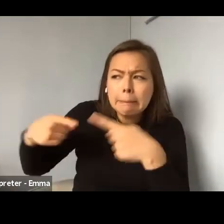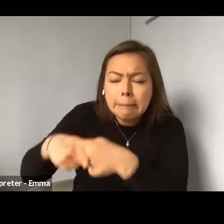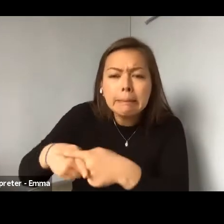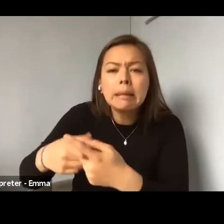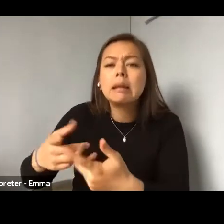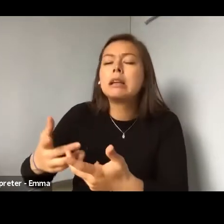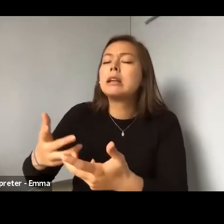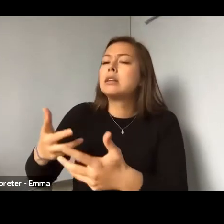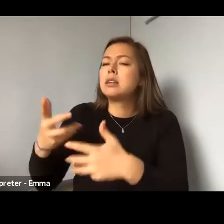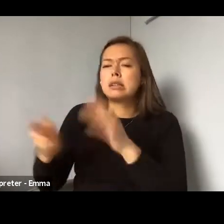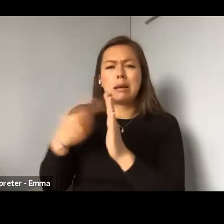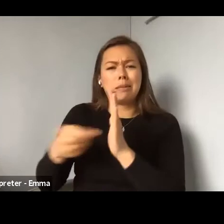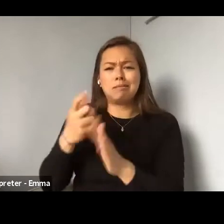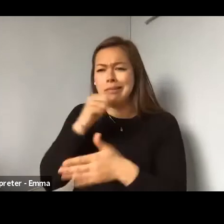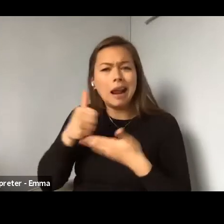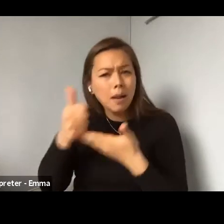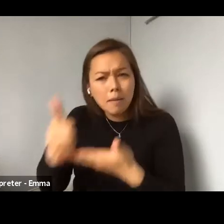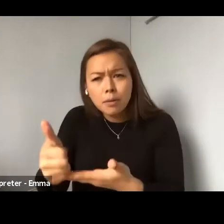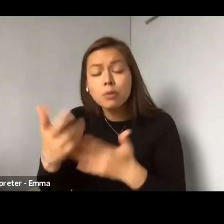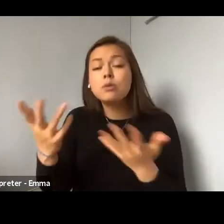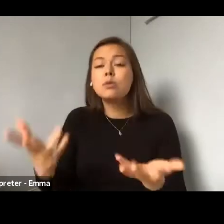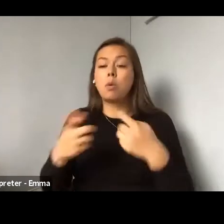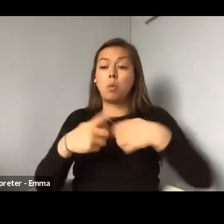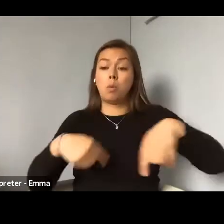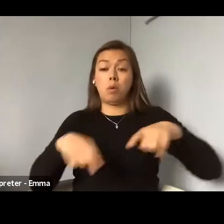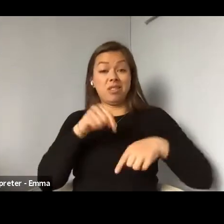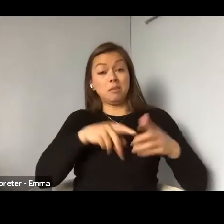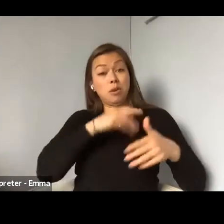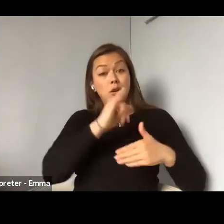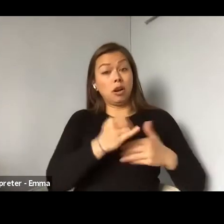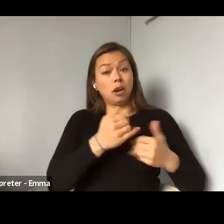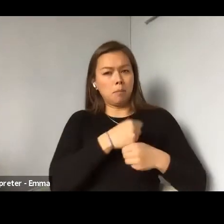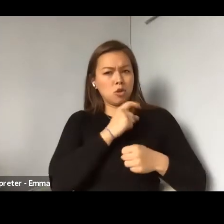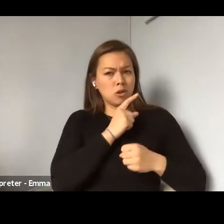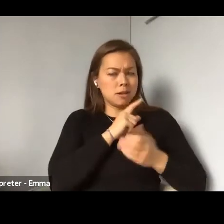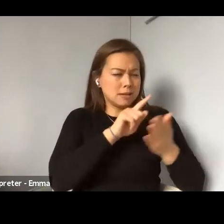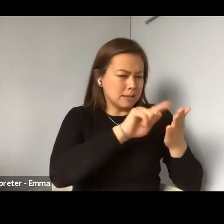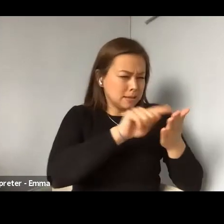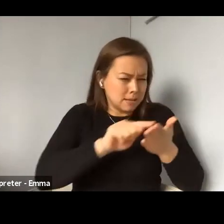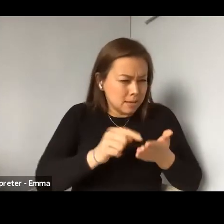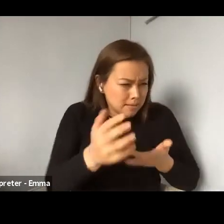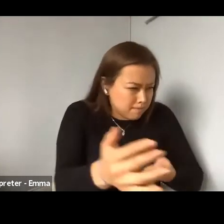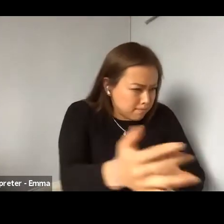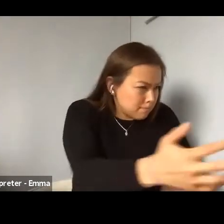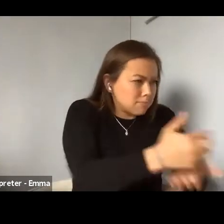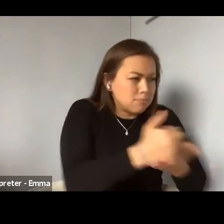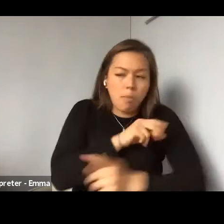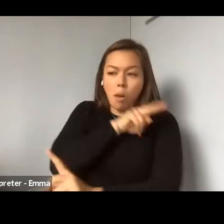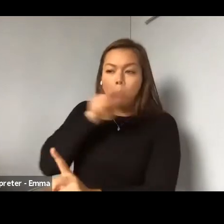the information they've given us is translated into something that they will find useful.